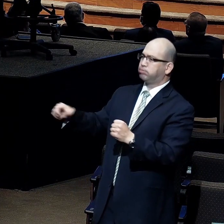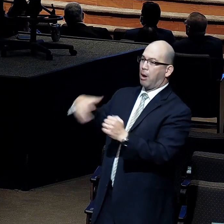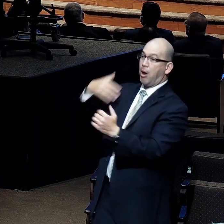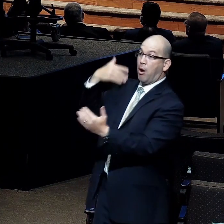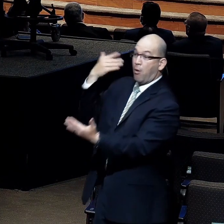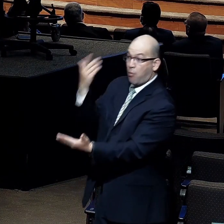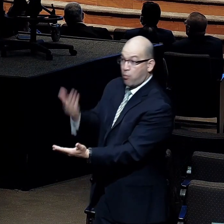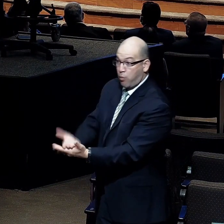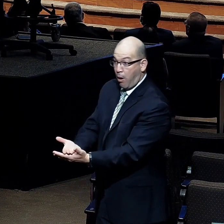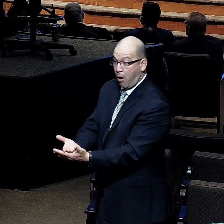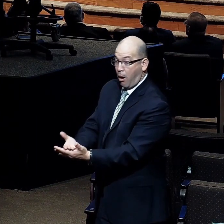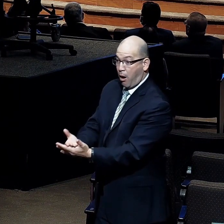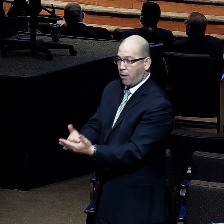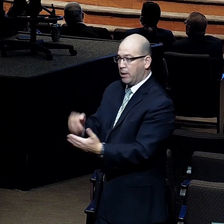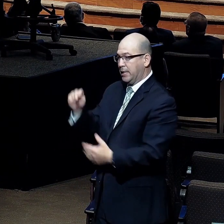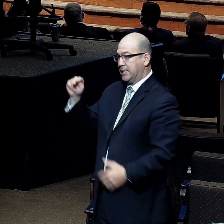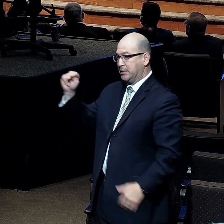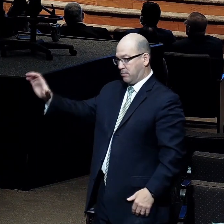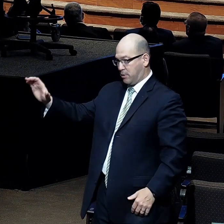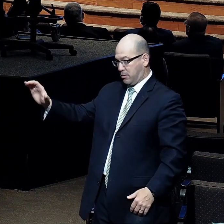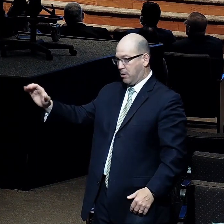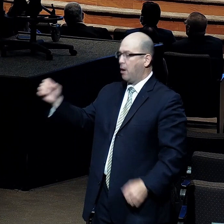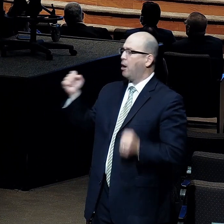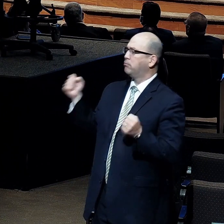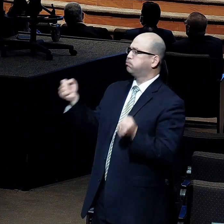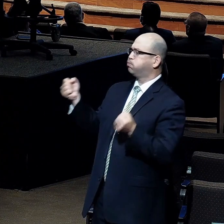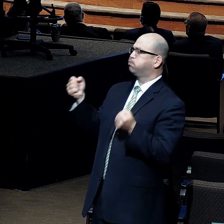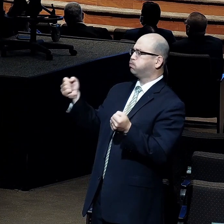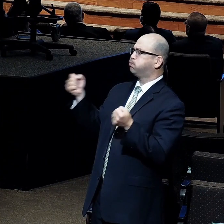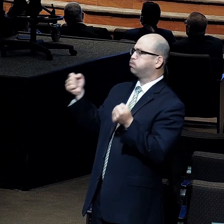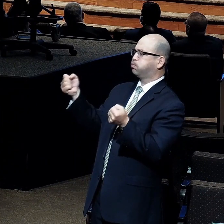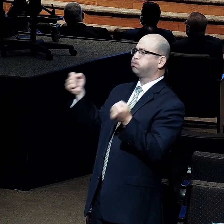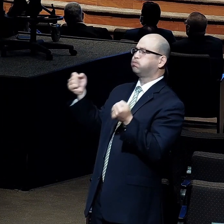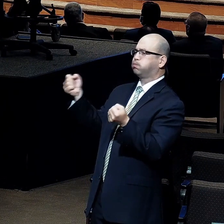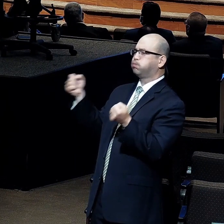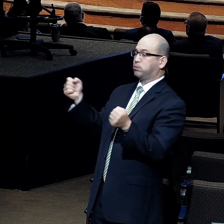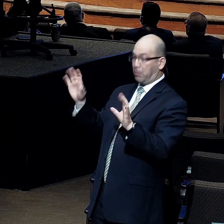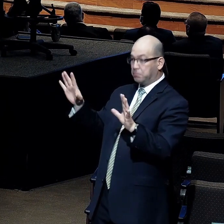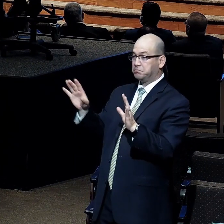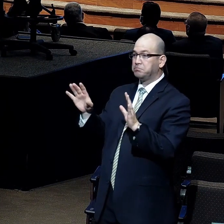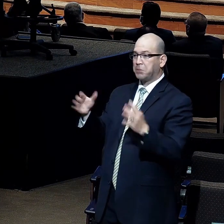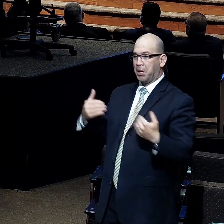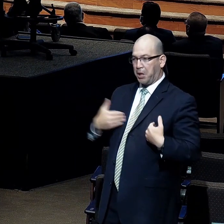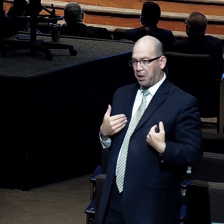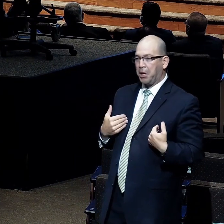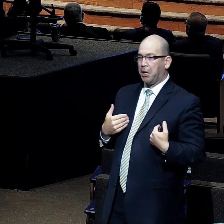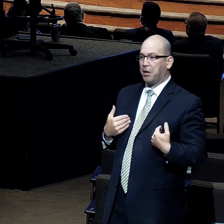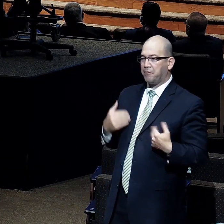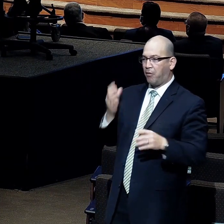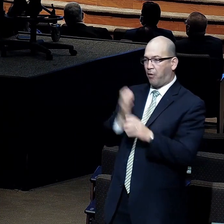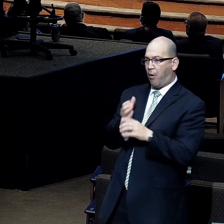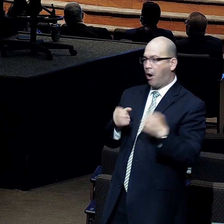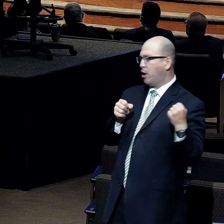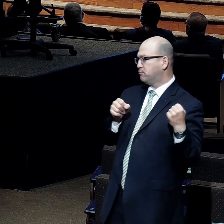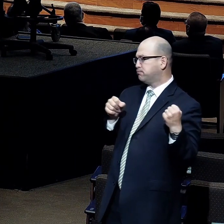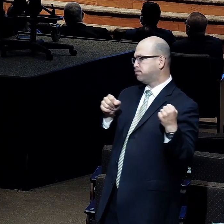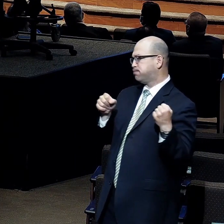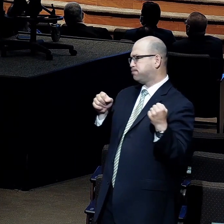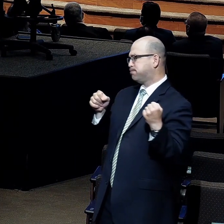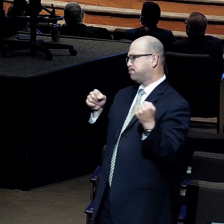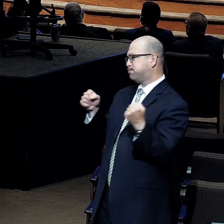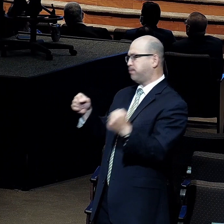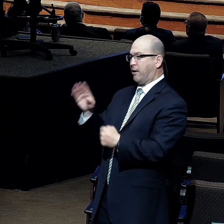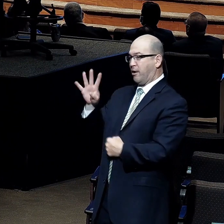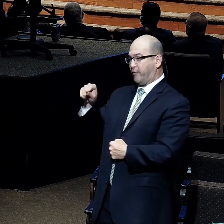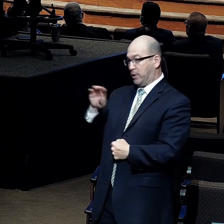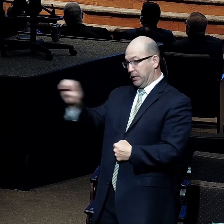United States, and that's where you'll end up. So let's say I get my driver's license first, I get in a car, and I start driving on the 40 east, and I